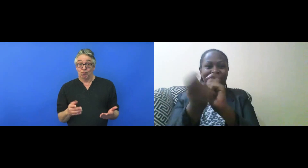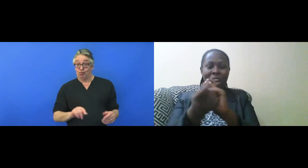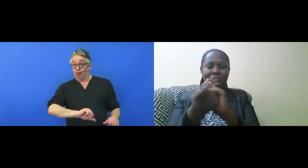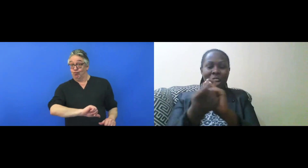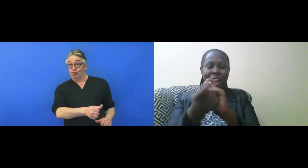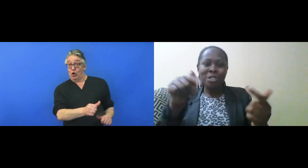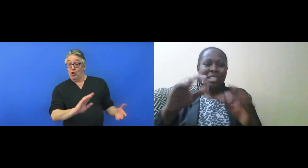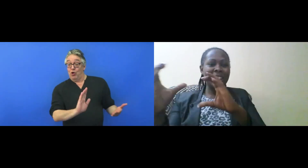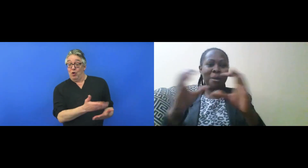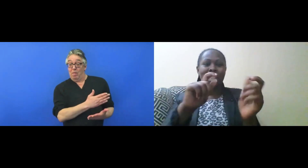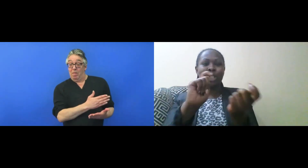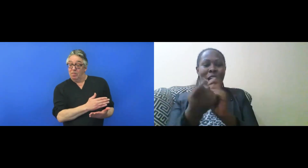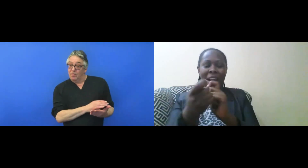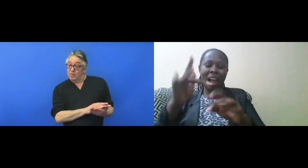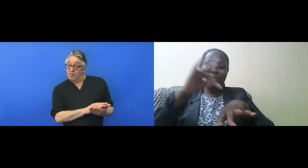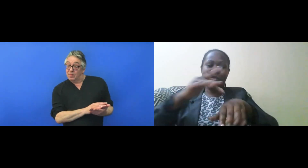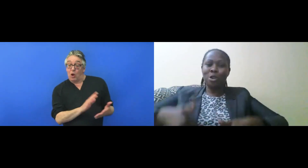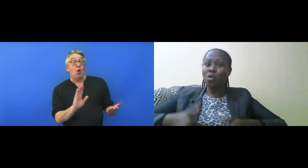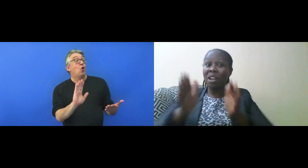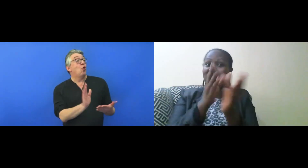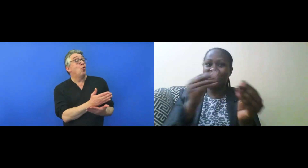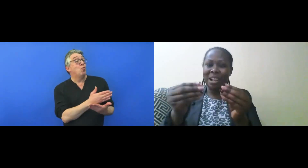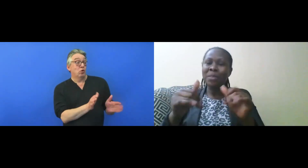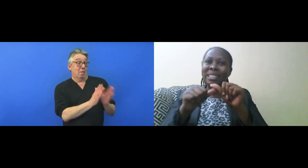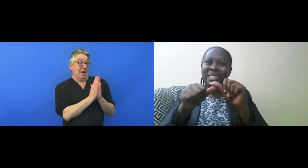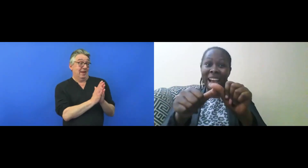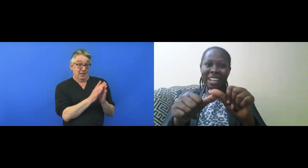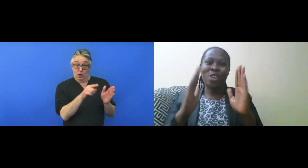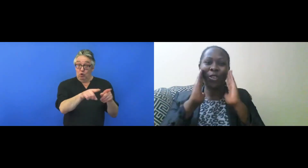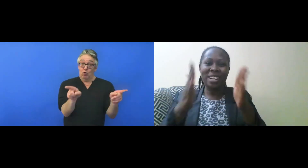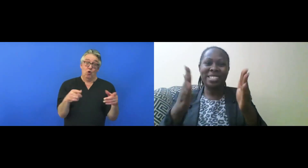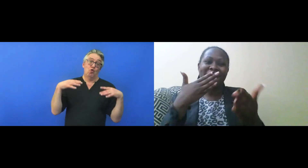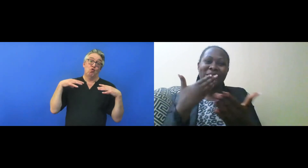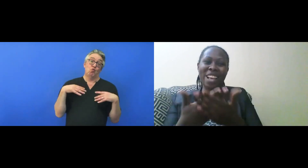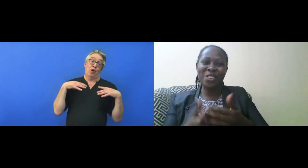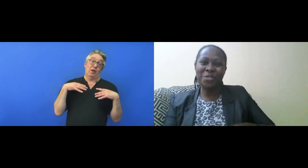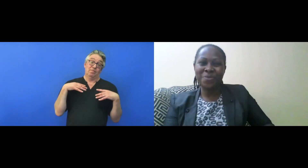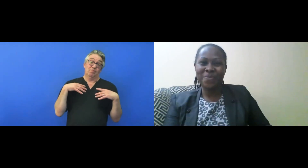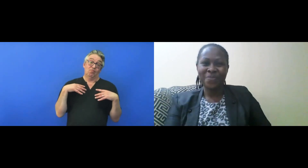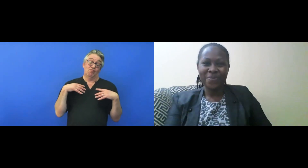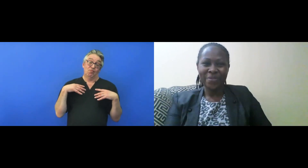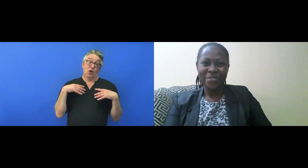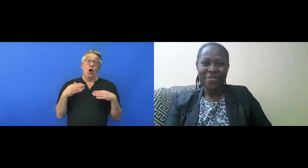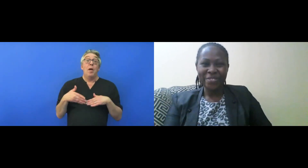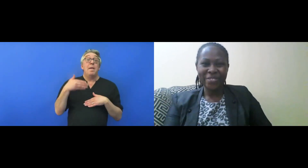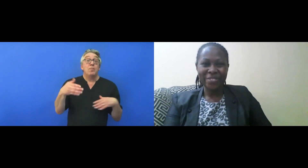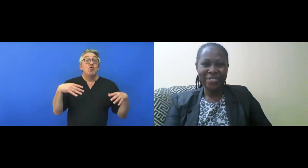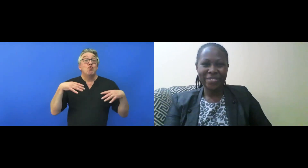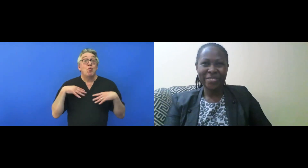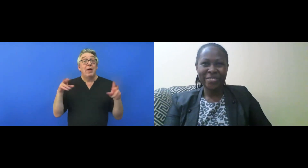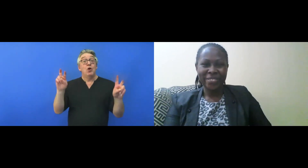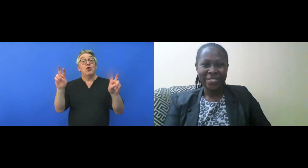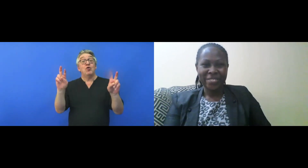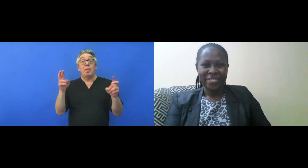was amazing panel. Thank you so much. Thank you so much. After the break, we're going to climate change. Thank you so much.